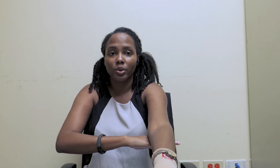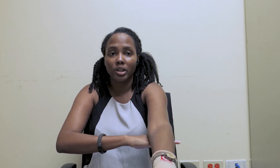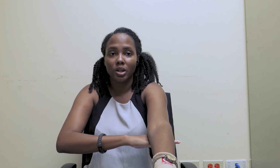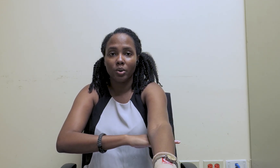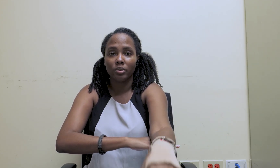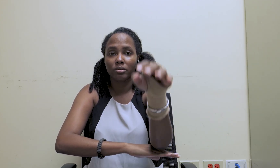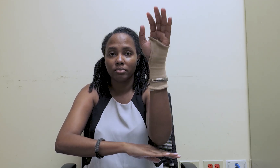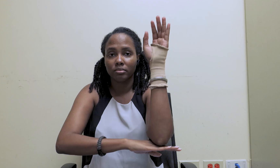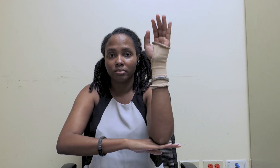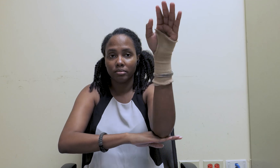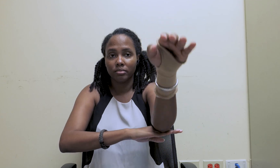going down.